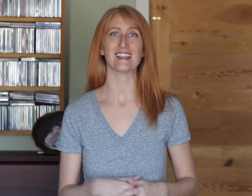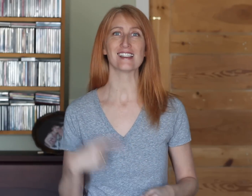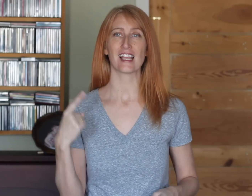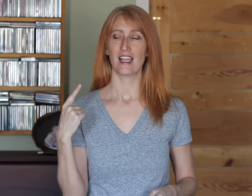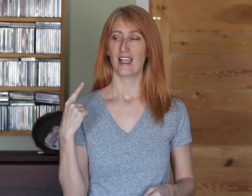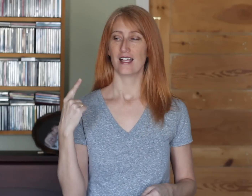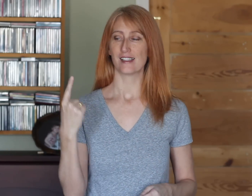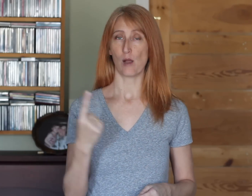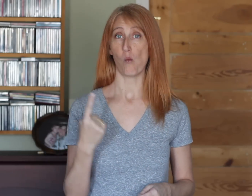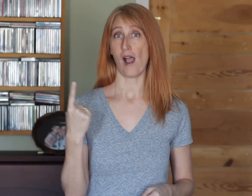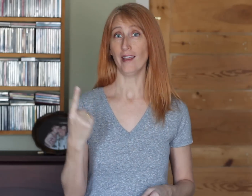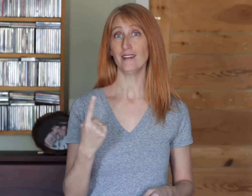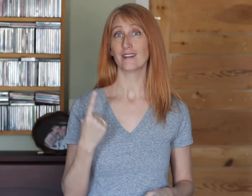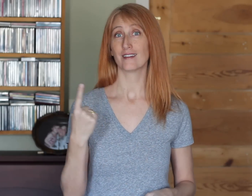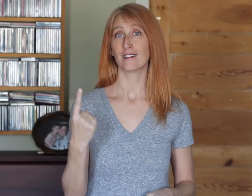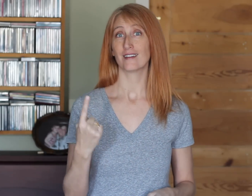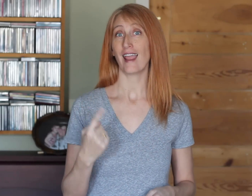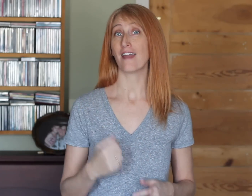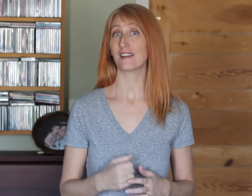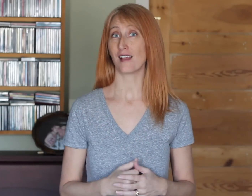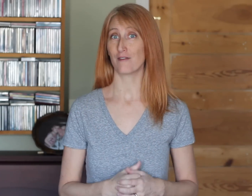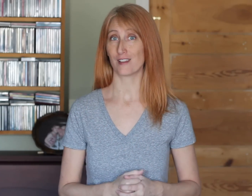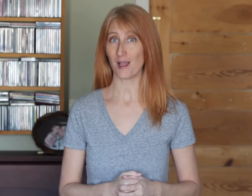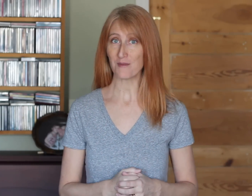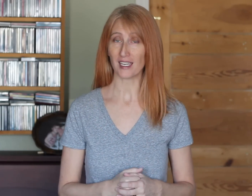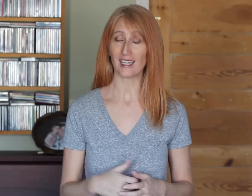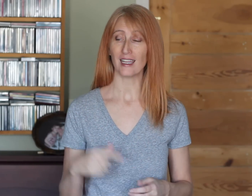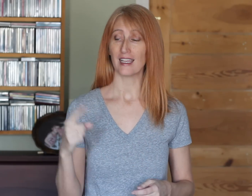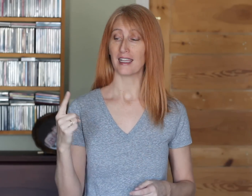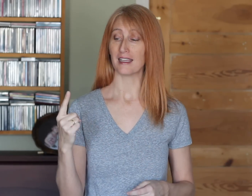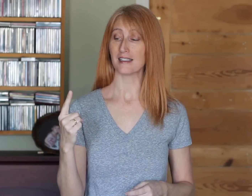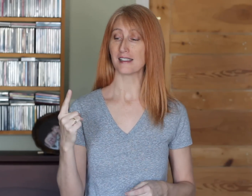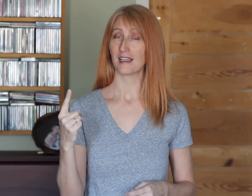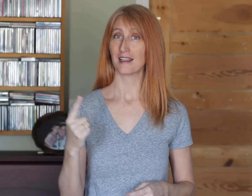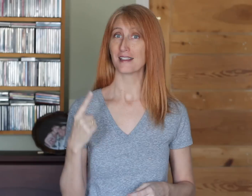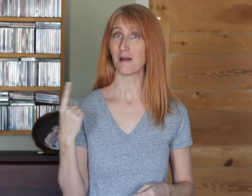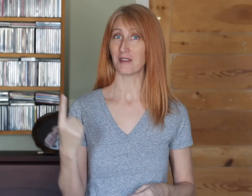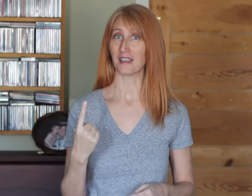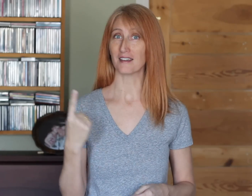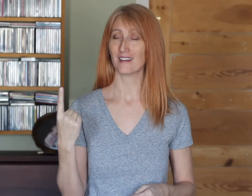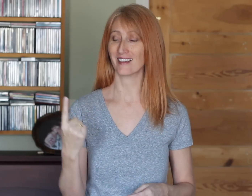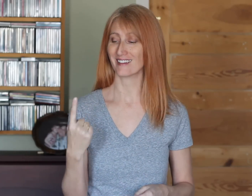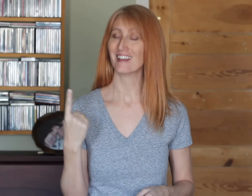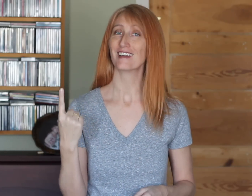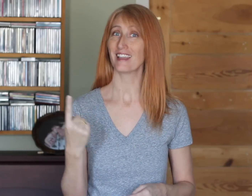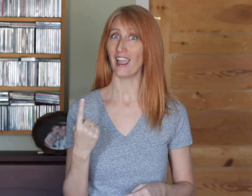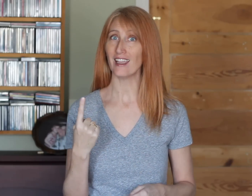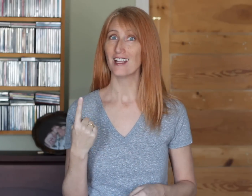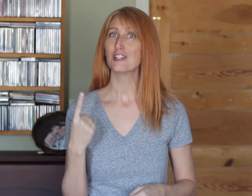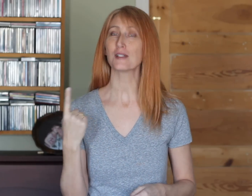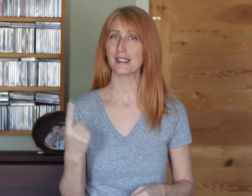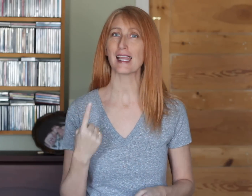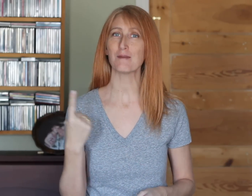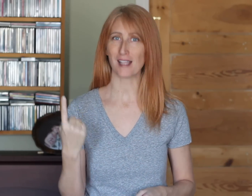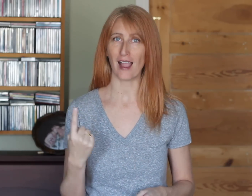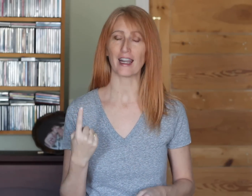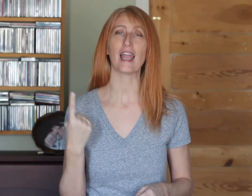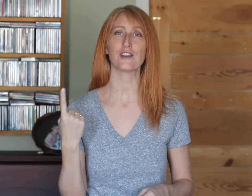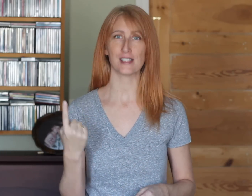is someone, and the sign for something is something. Okay? So it's the same sign. I